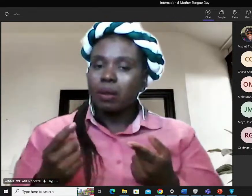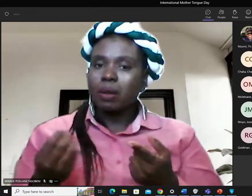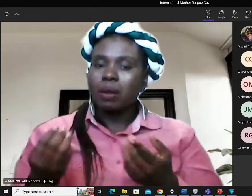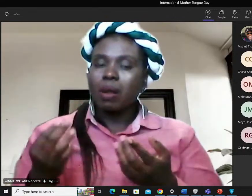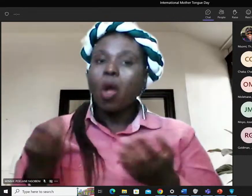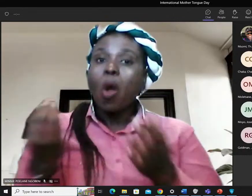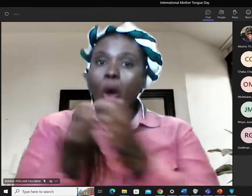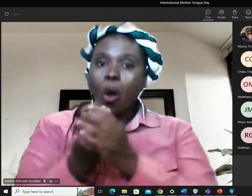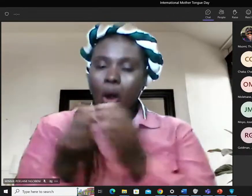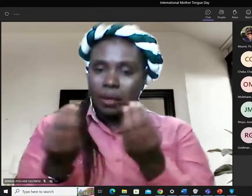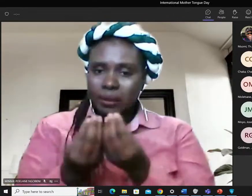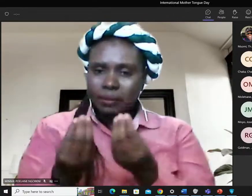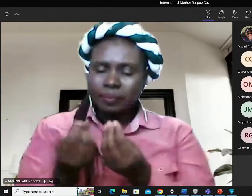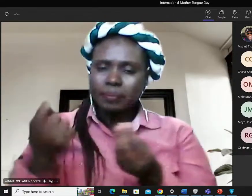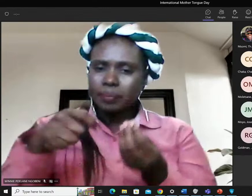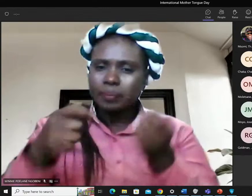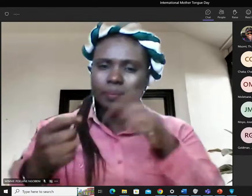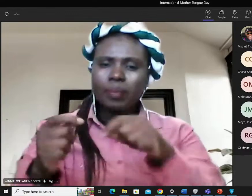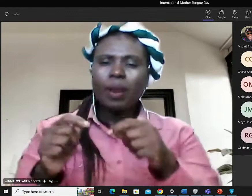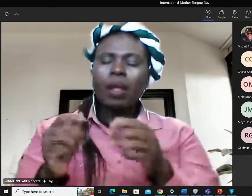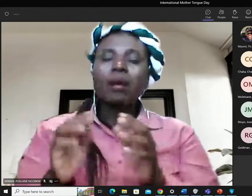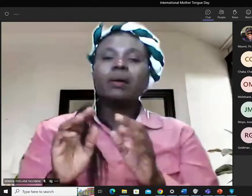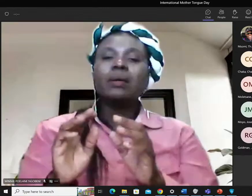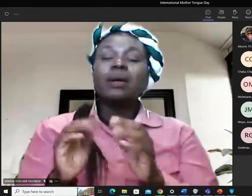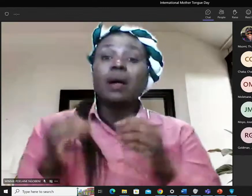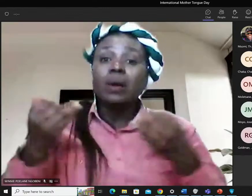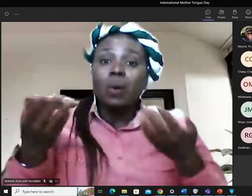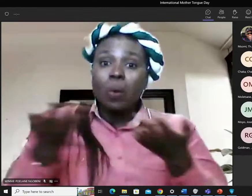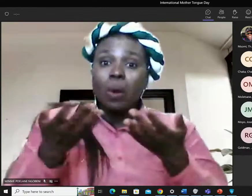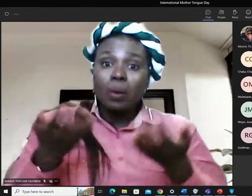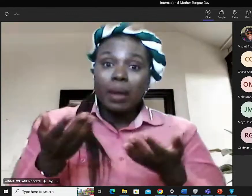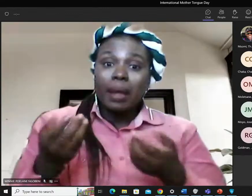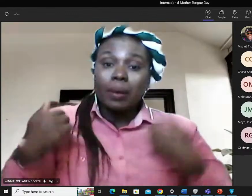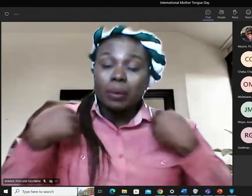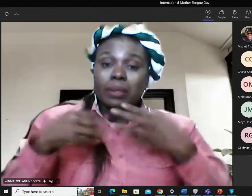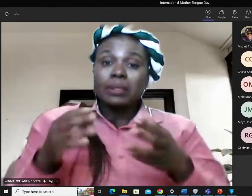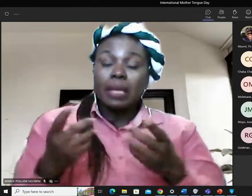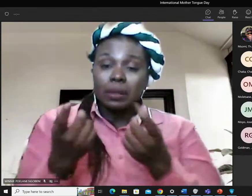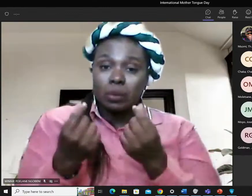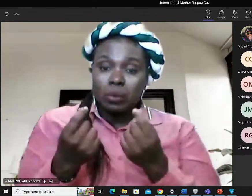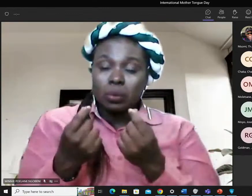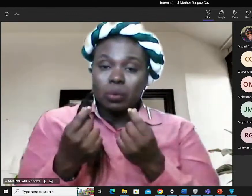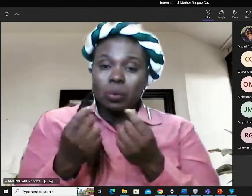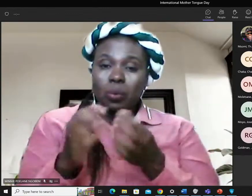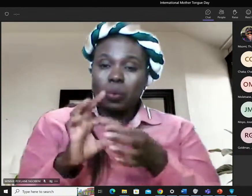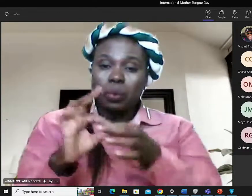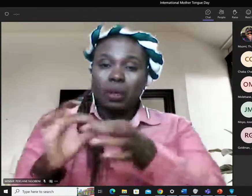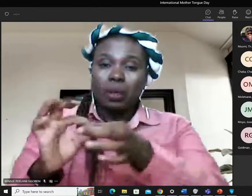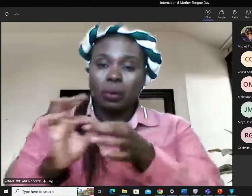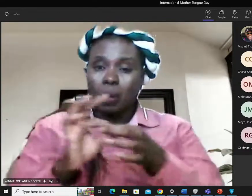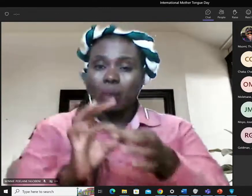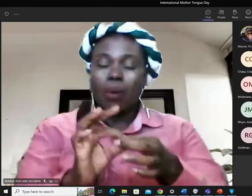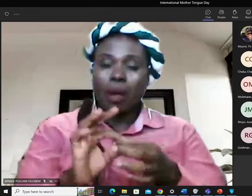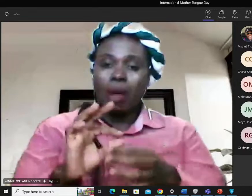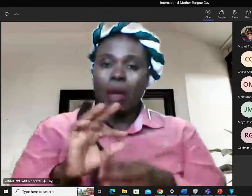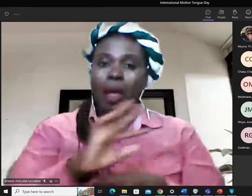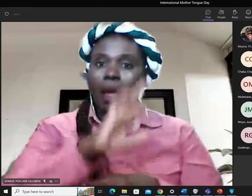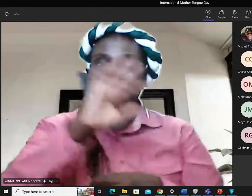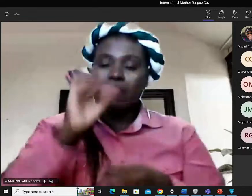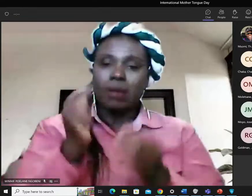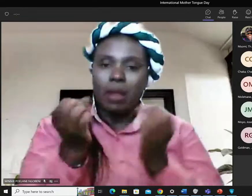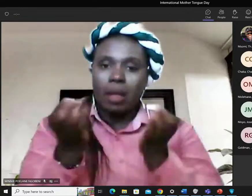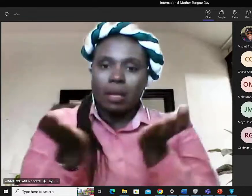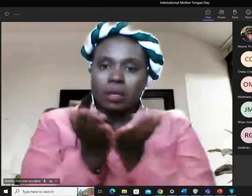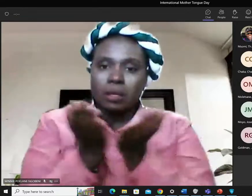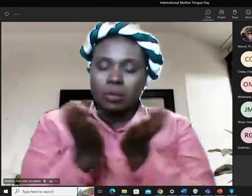curriculum transformation pillars. Let's begin where we are. And then what do? Incorporate African scholars into